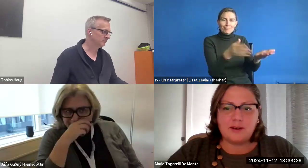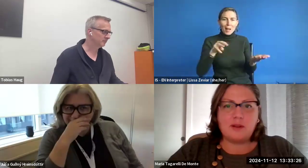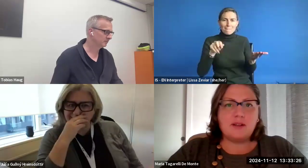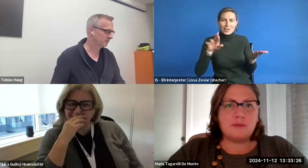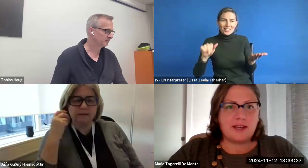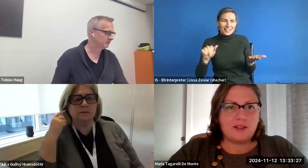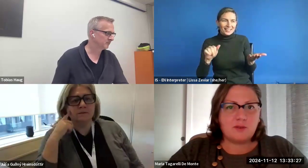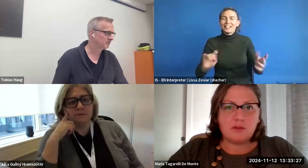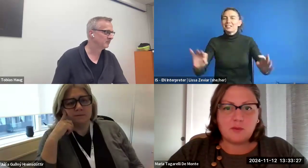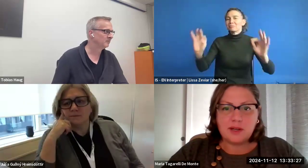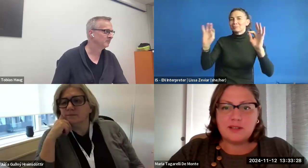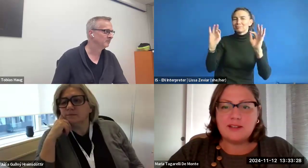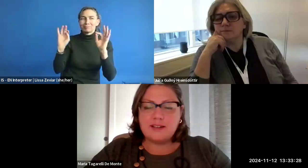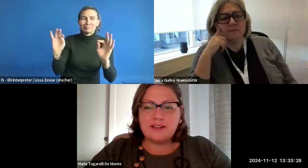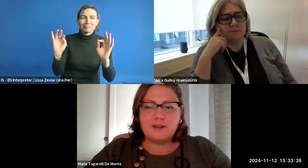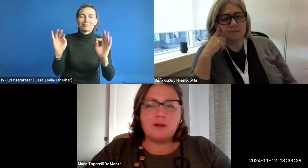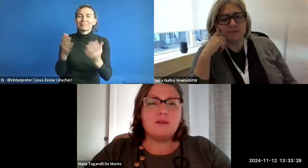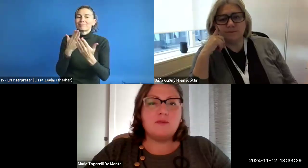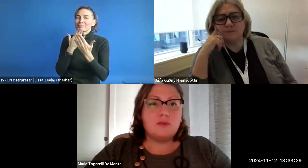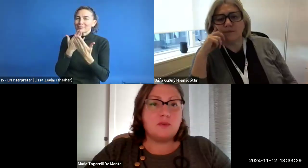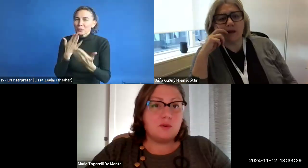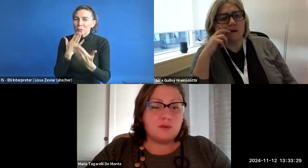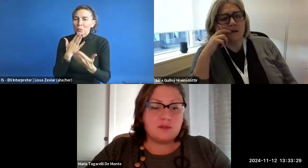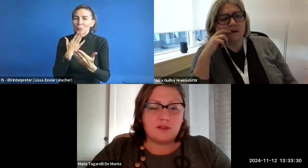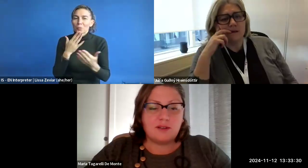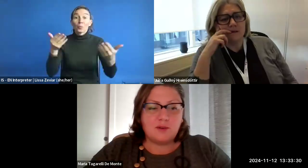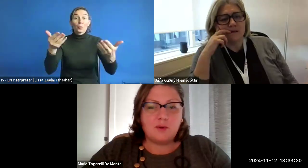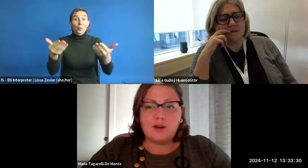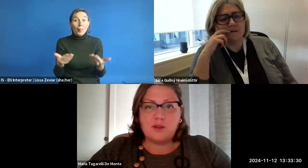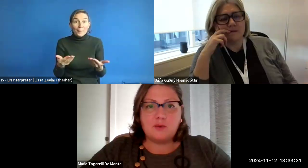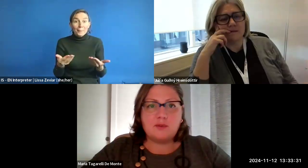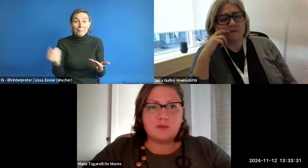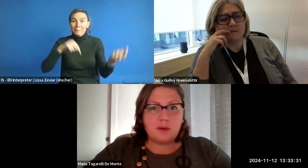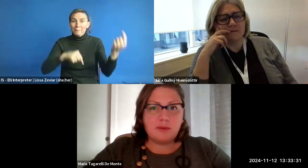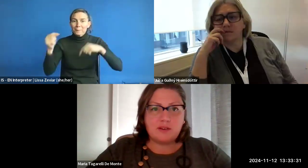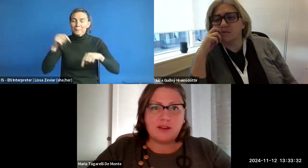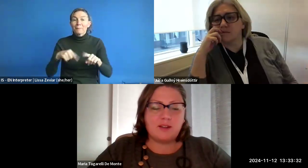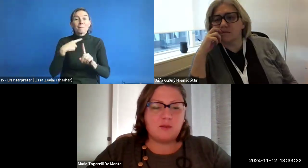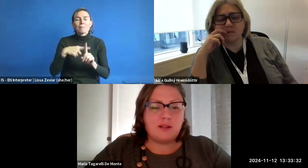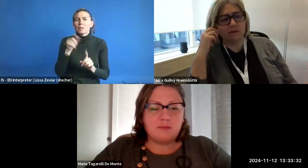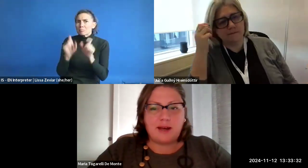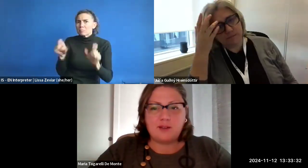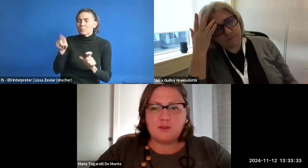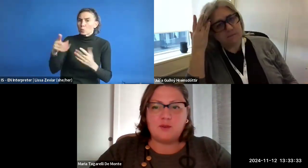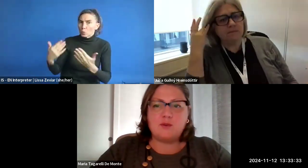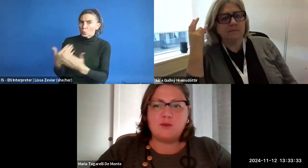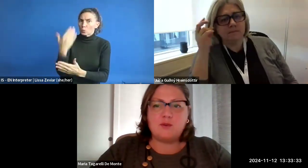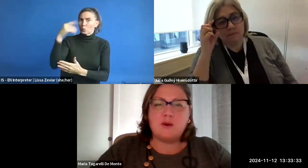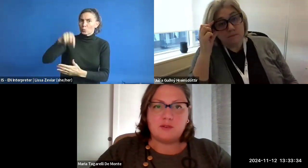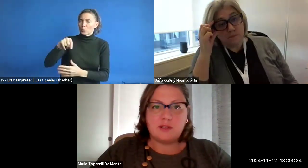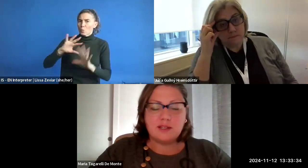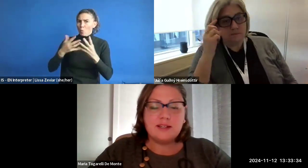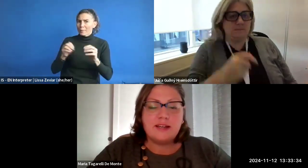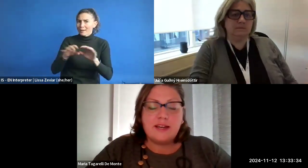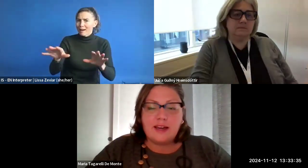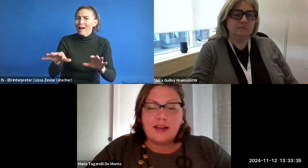introducing. Welcome again to everyone. Welcome to those who are new to this webinar, and welcome back to those